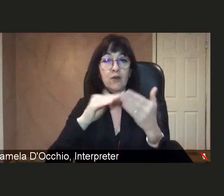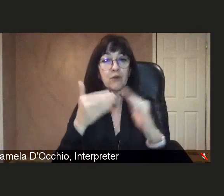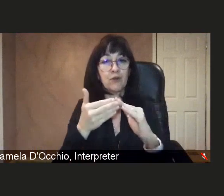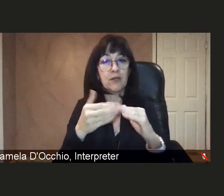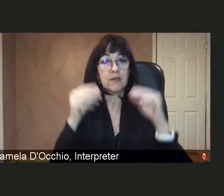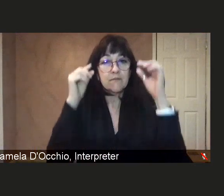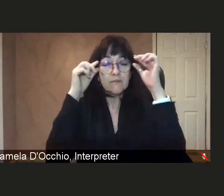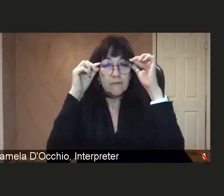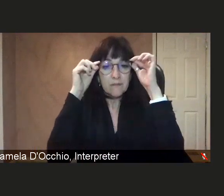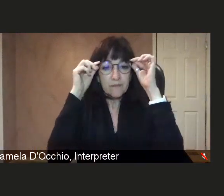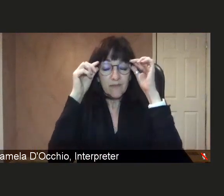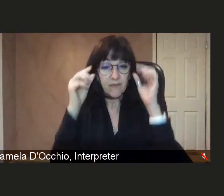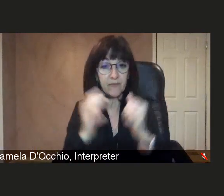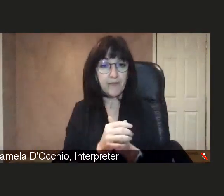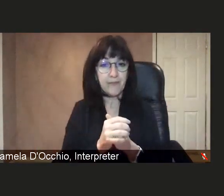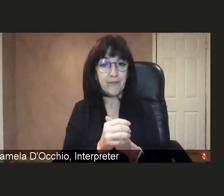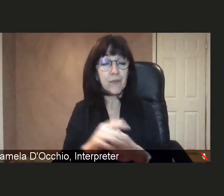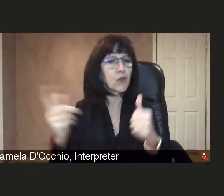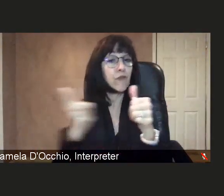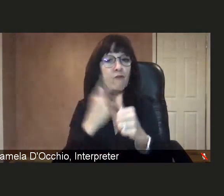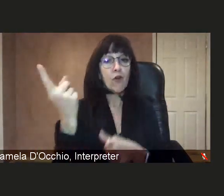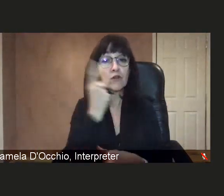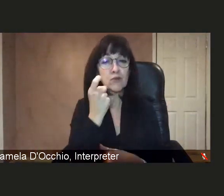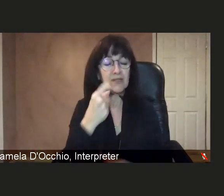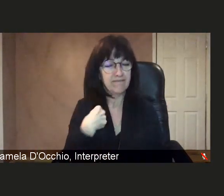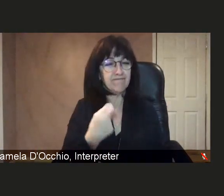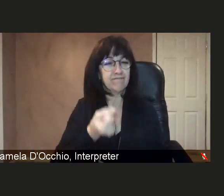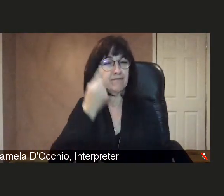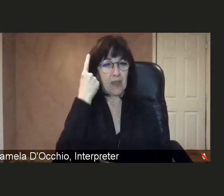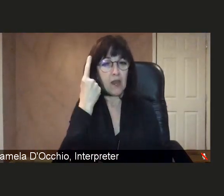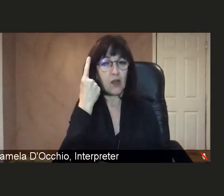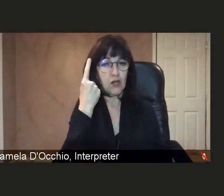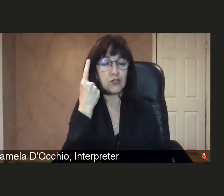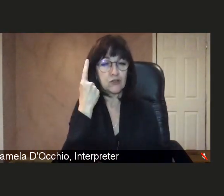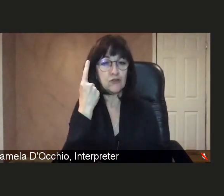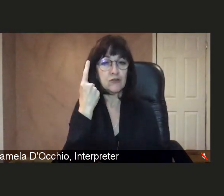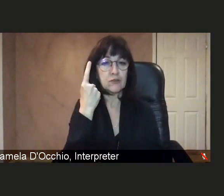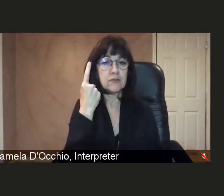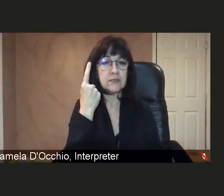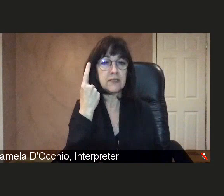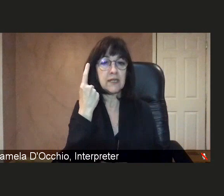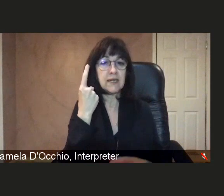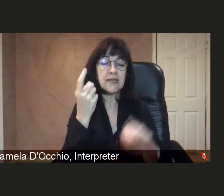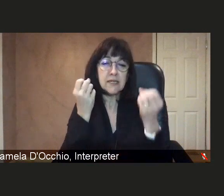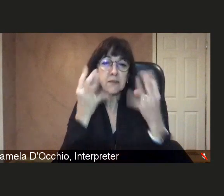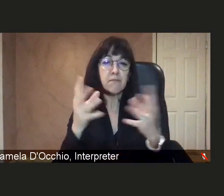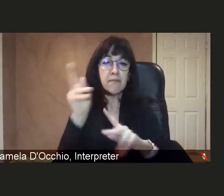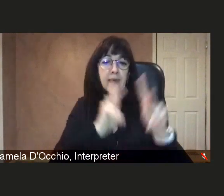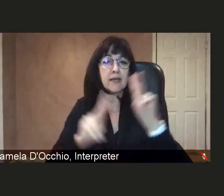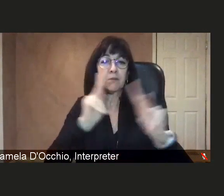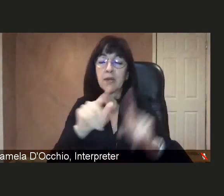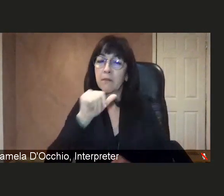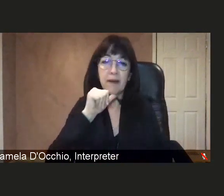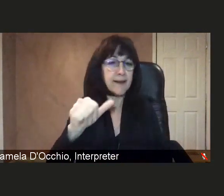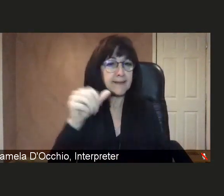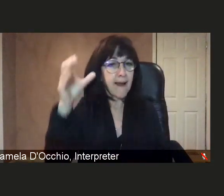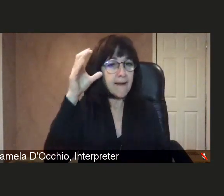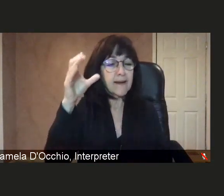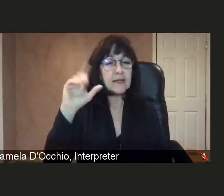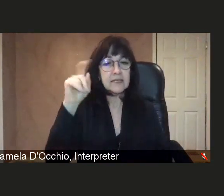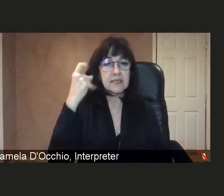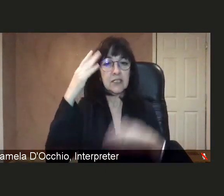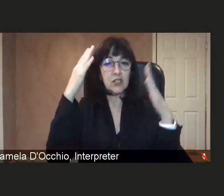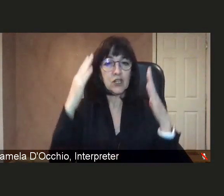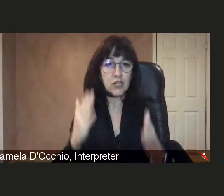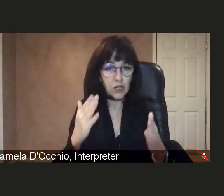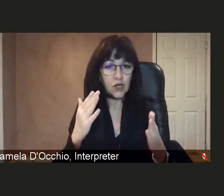I understand there is a large influx of population not heeding their governor's directives to stay home and instead fleeing